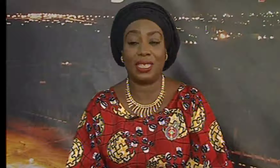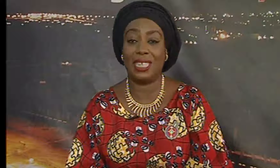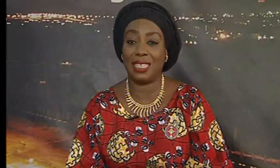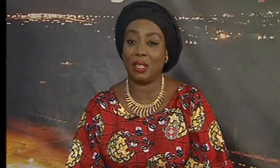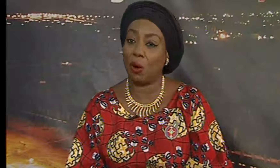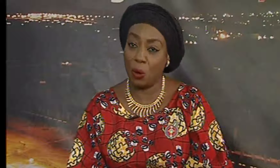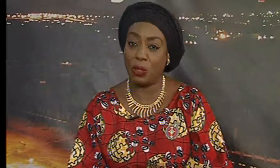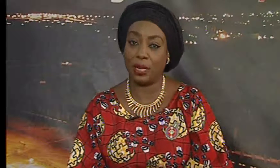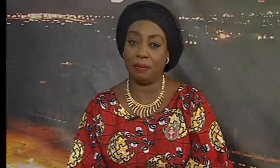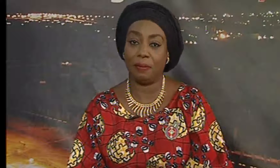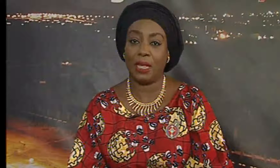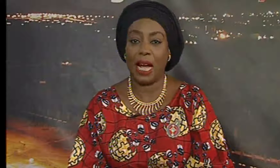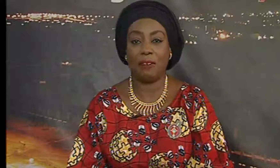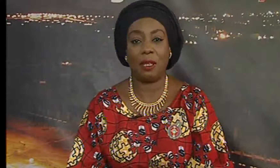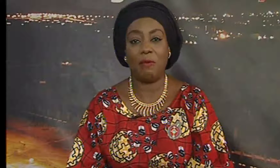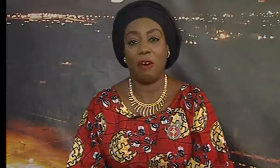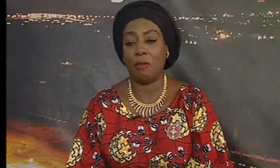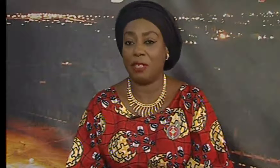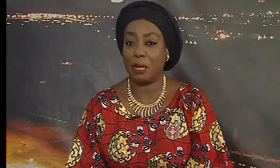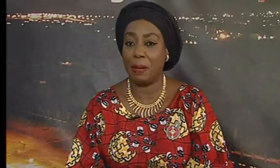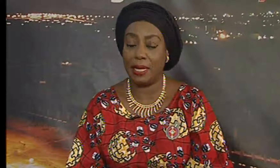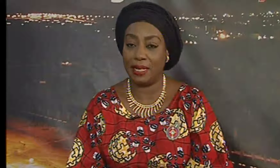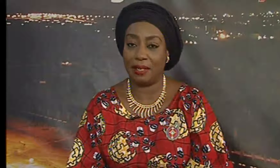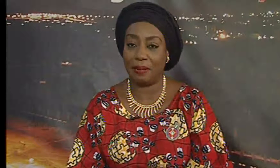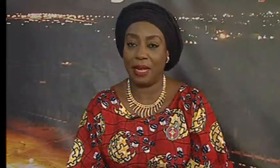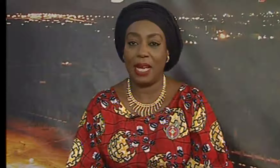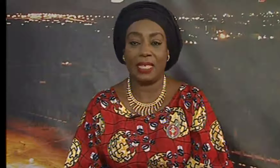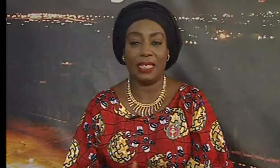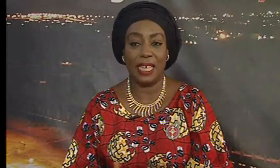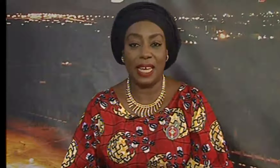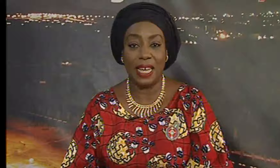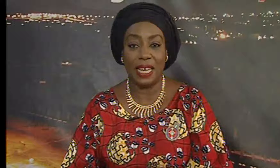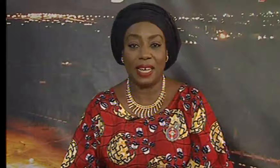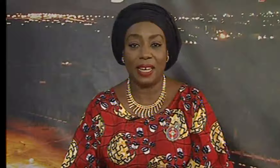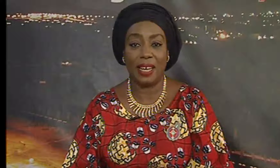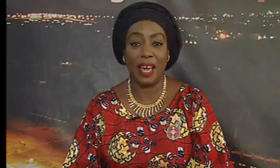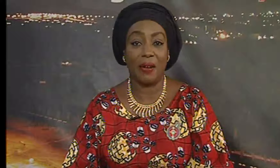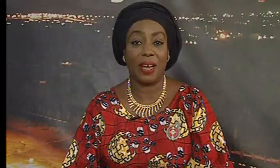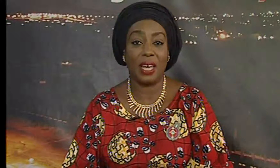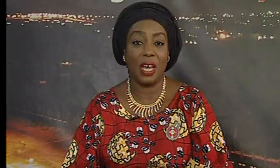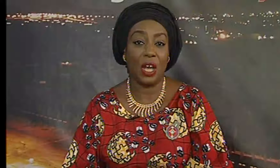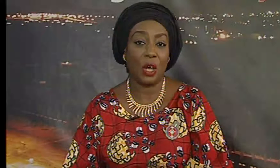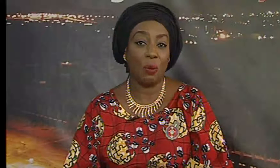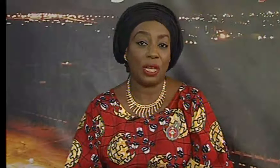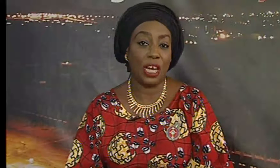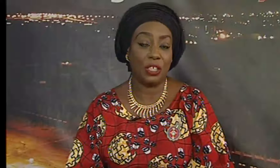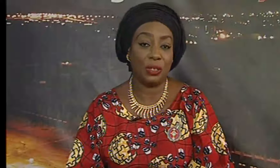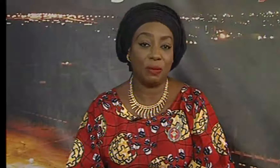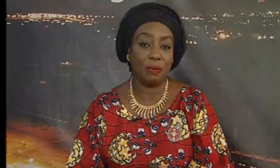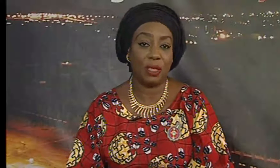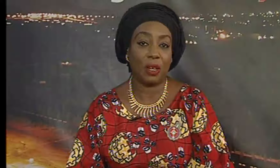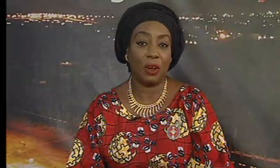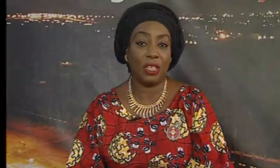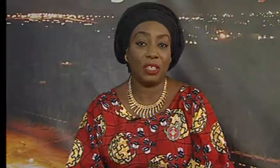those 60 or older, have some form of disability: seeing, hearing,